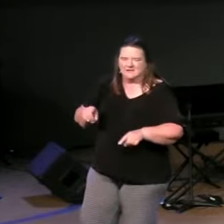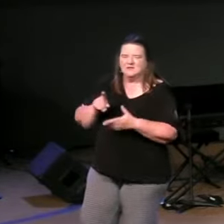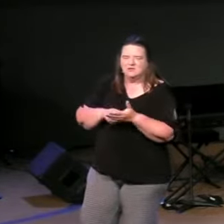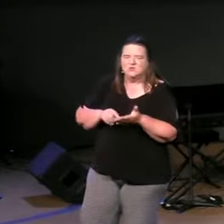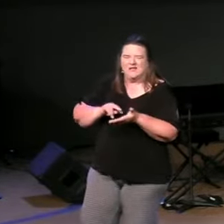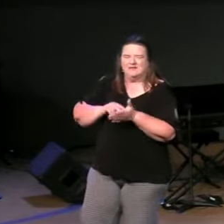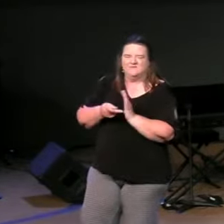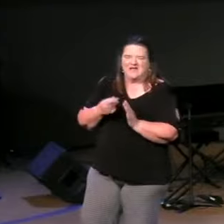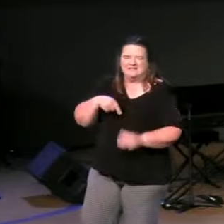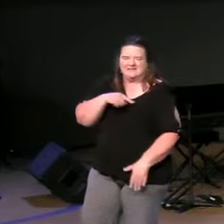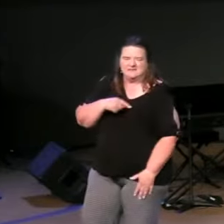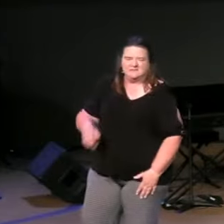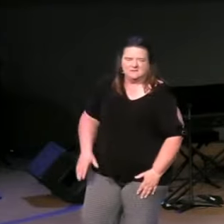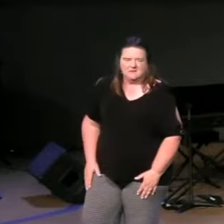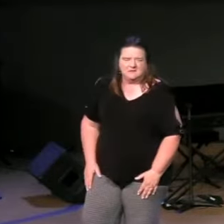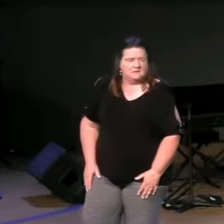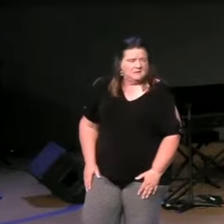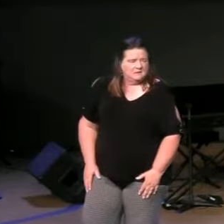us.